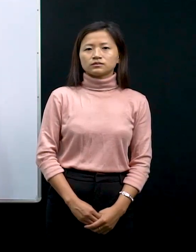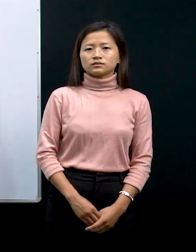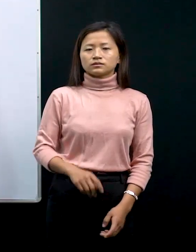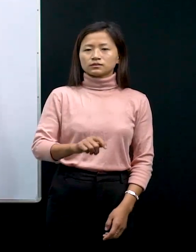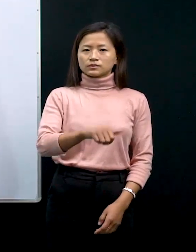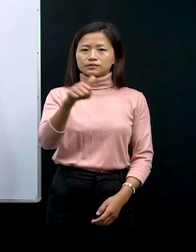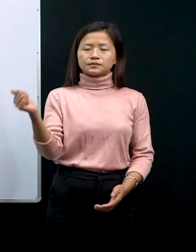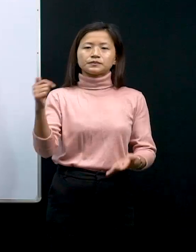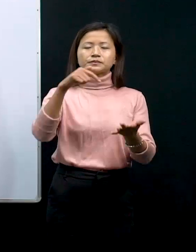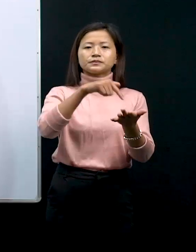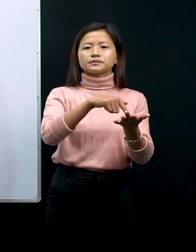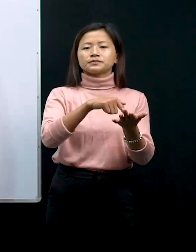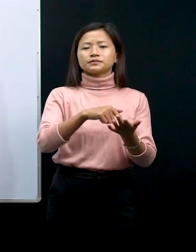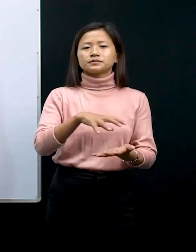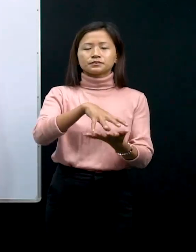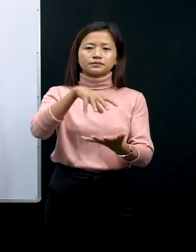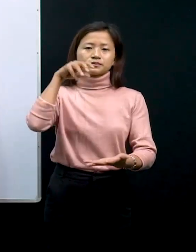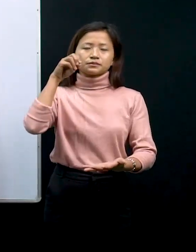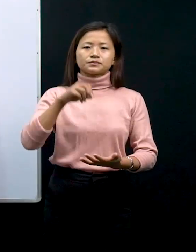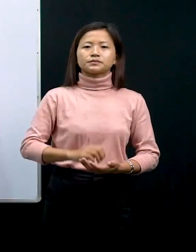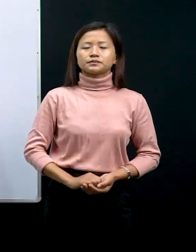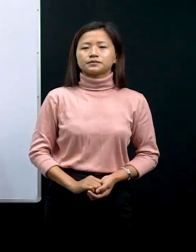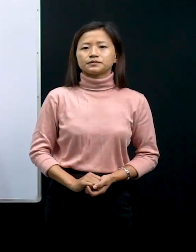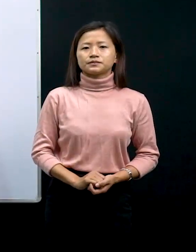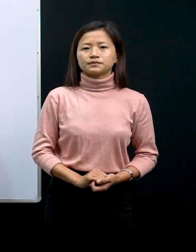another point you are going to learn.